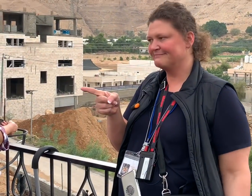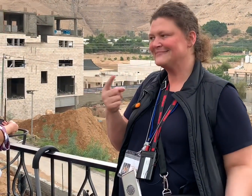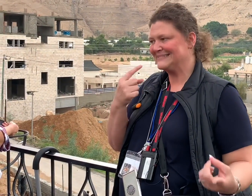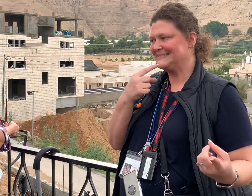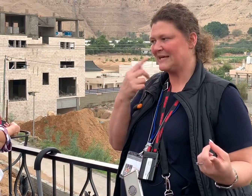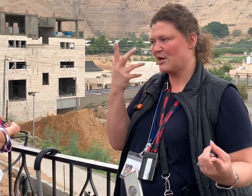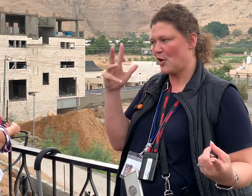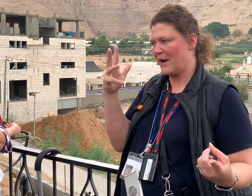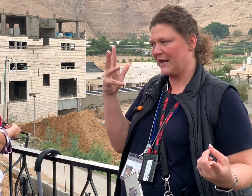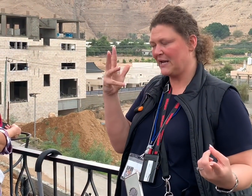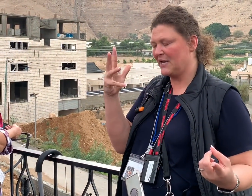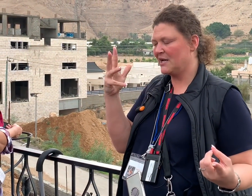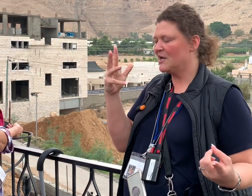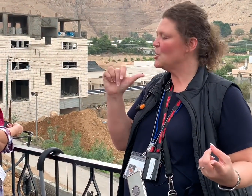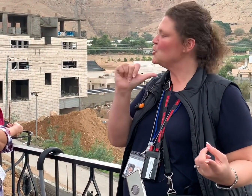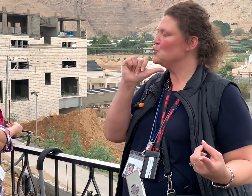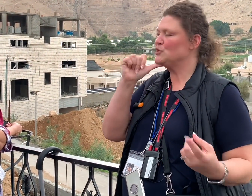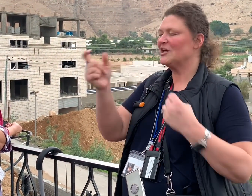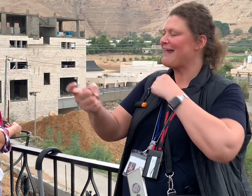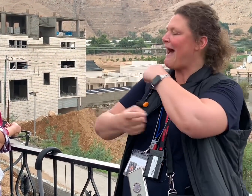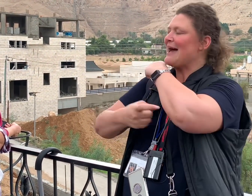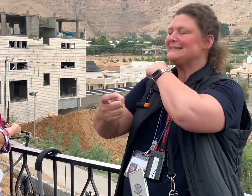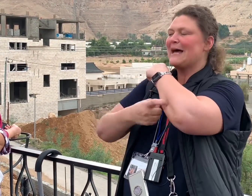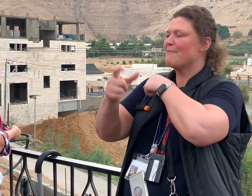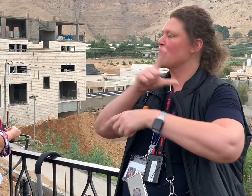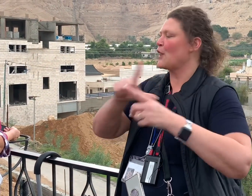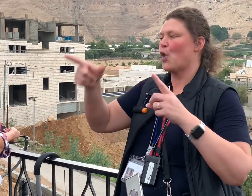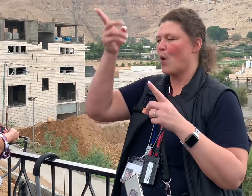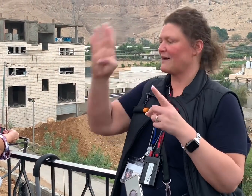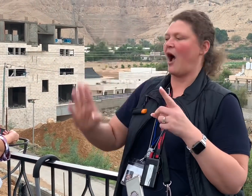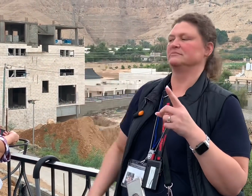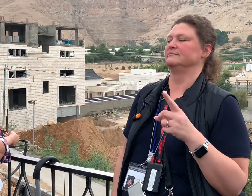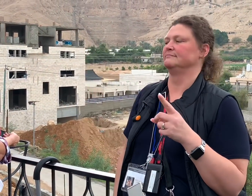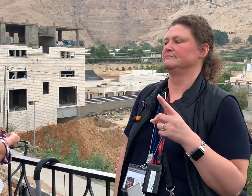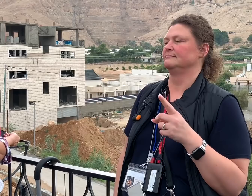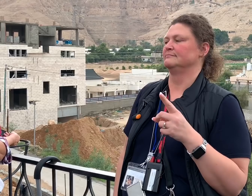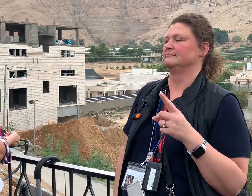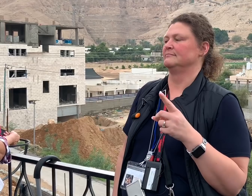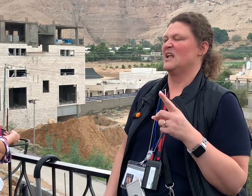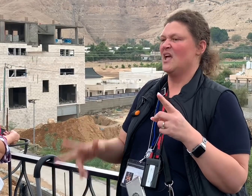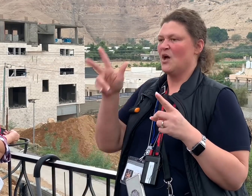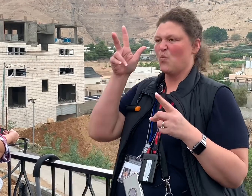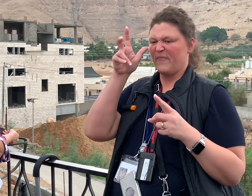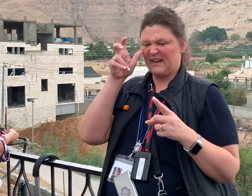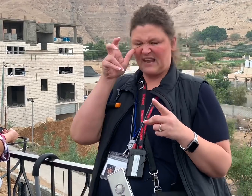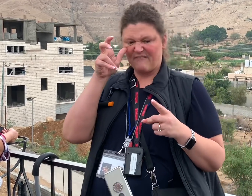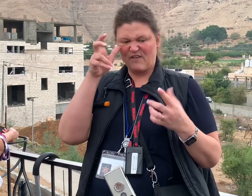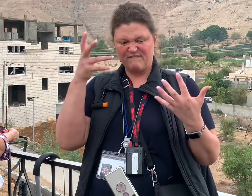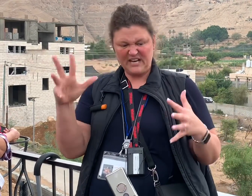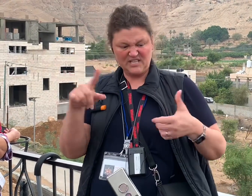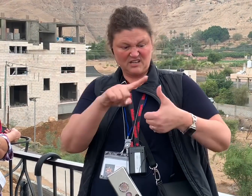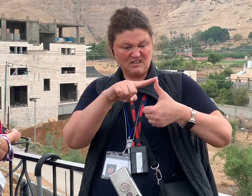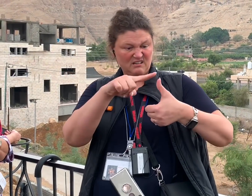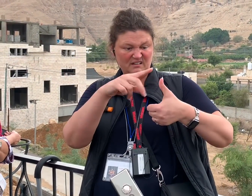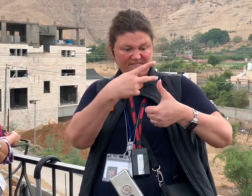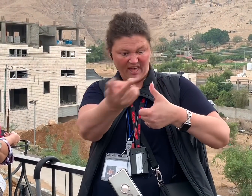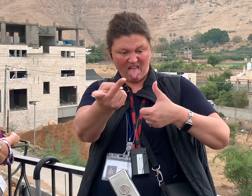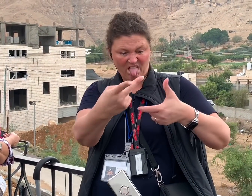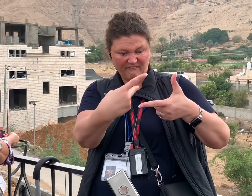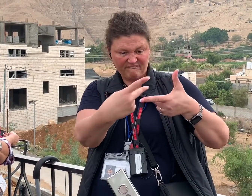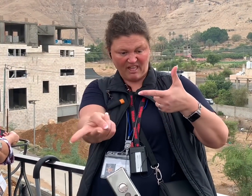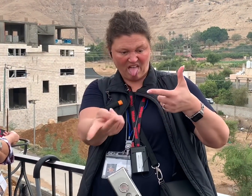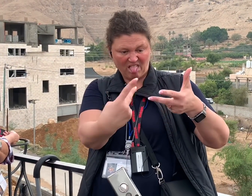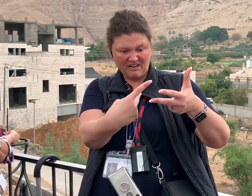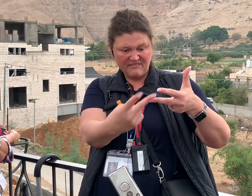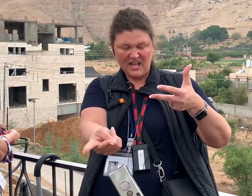said, you shall not tempt the Lord your God." Now when the devil had ended every temptation, he